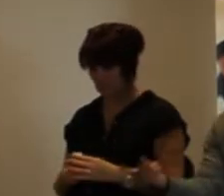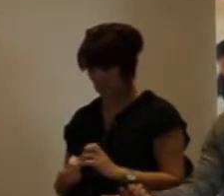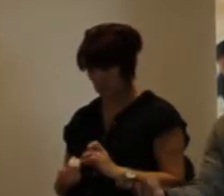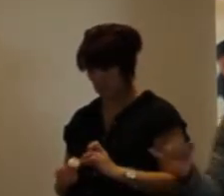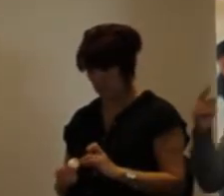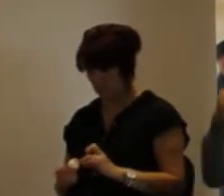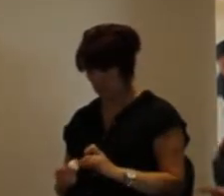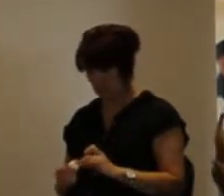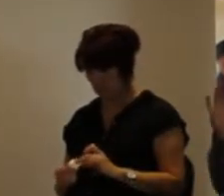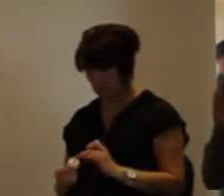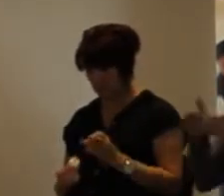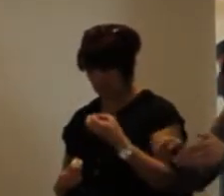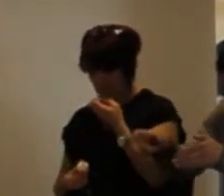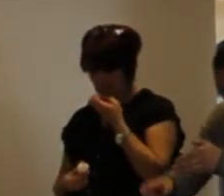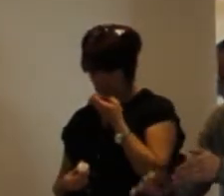room or